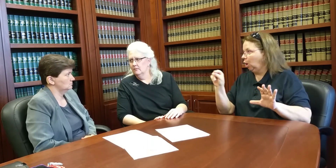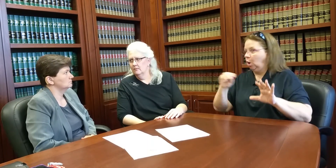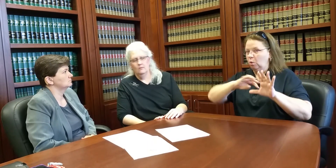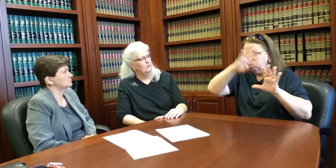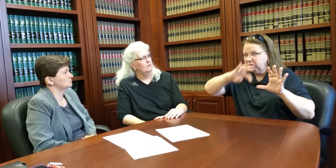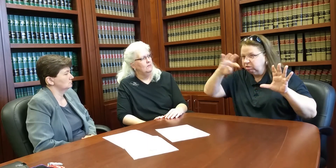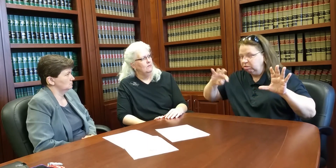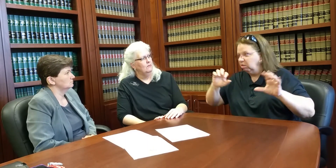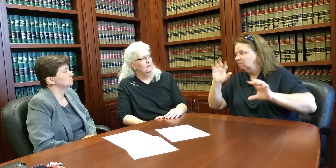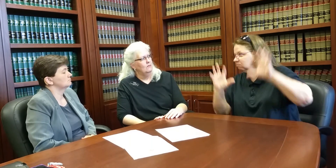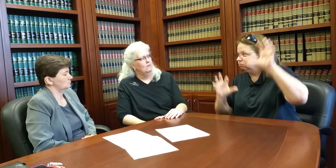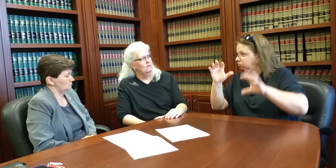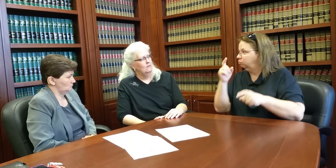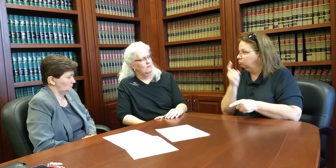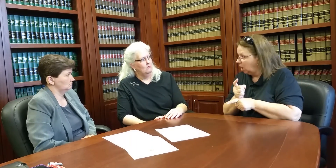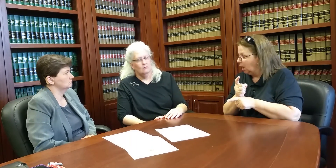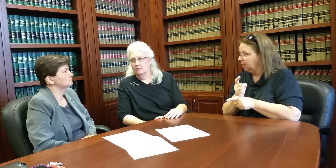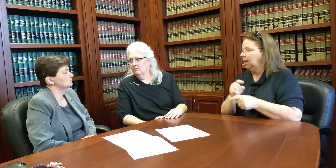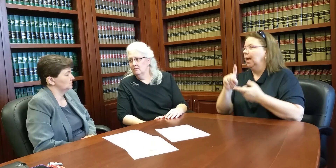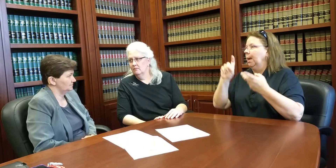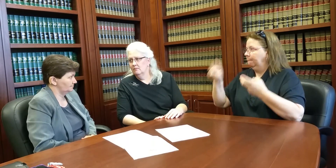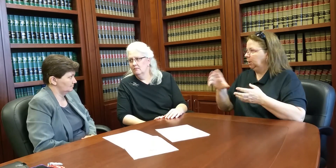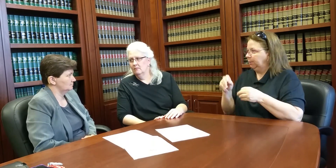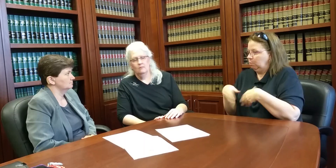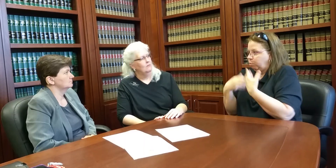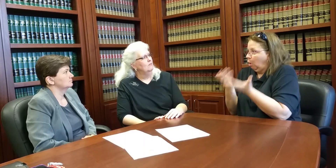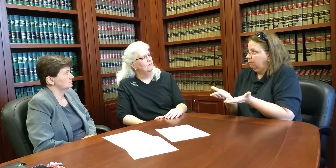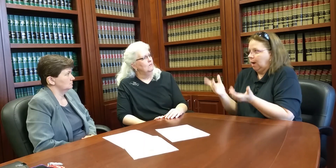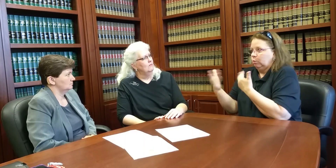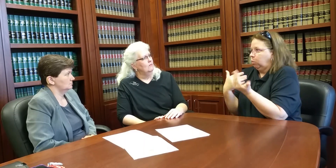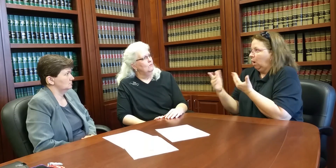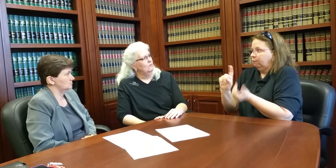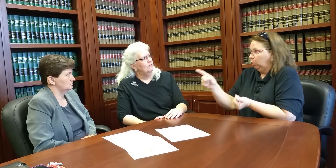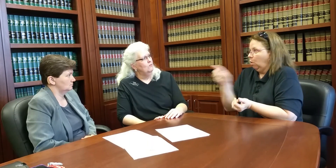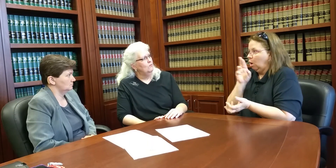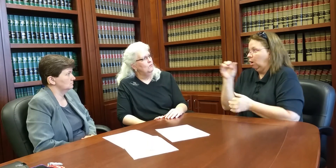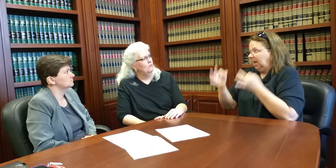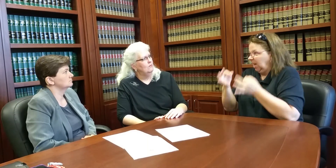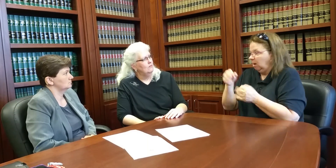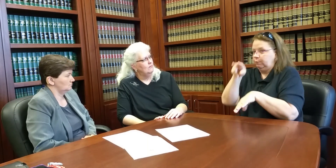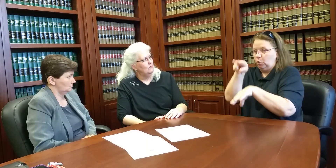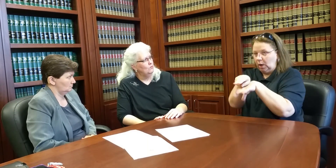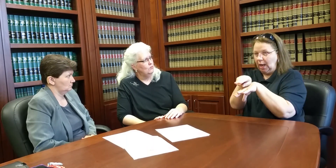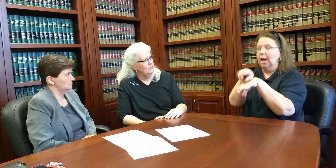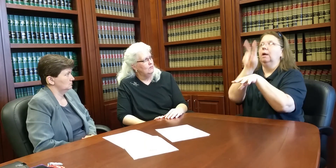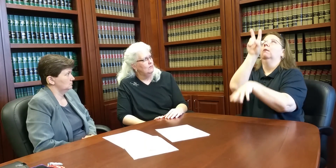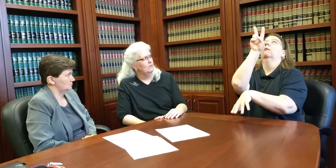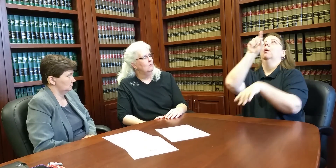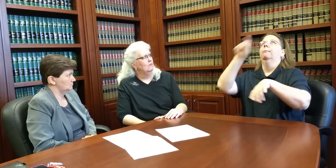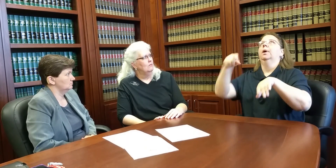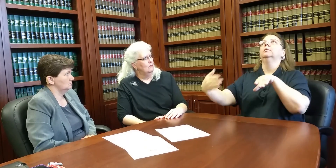low, blood. Must be a profile where the world is life. Must